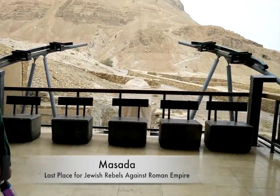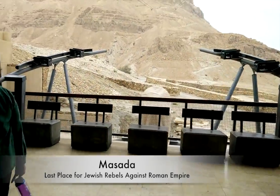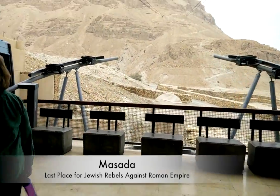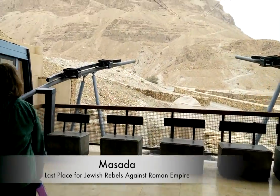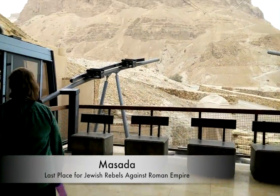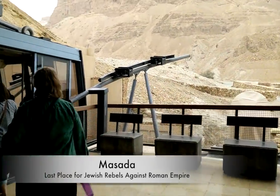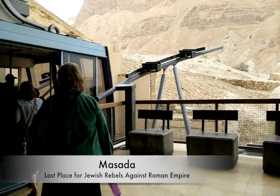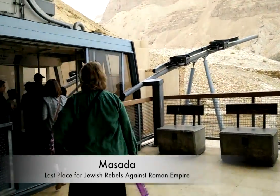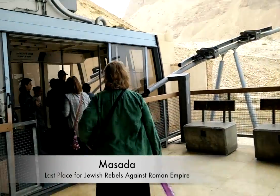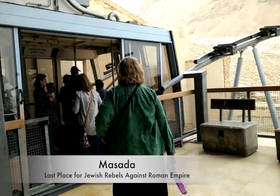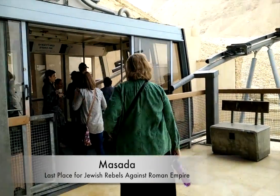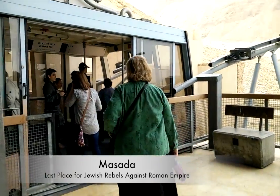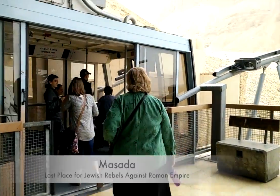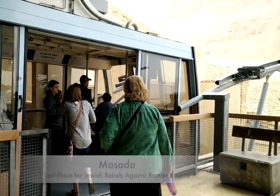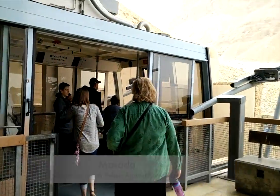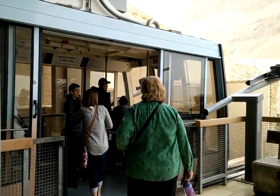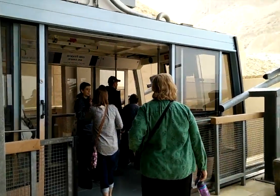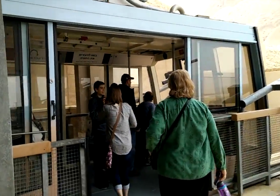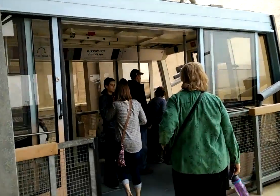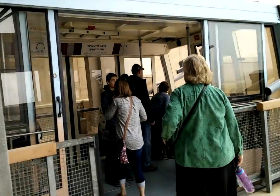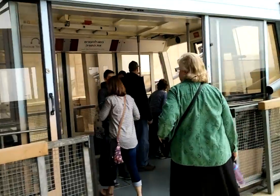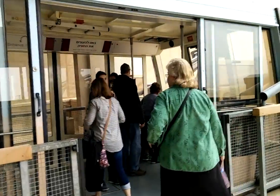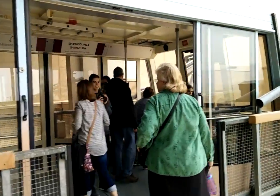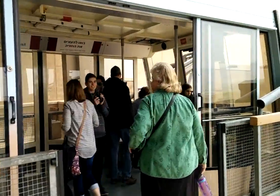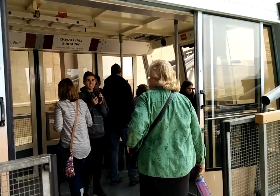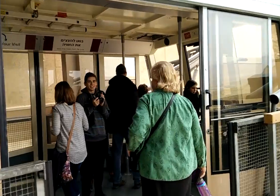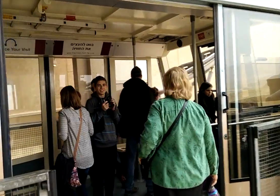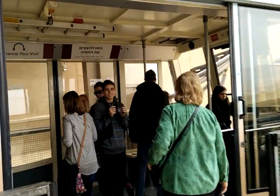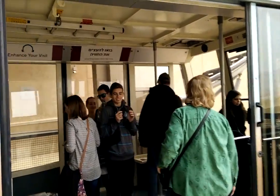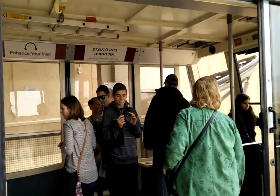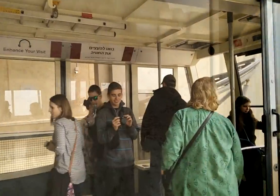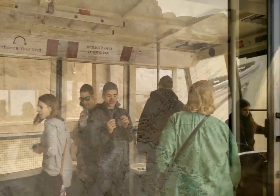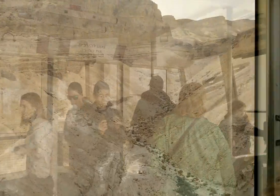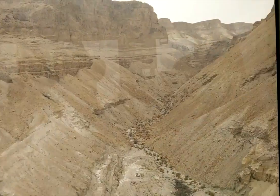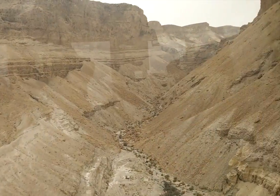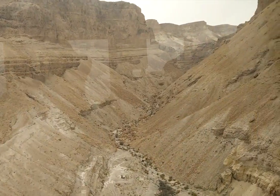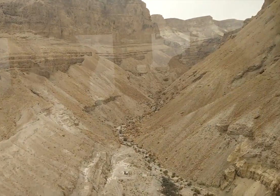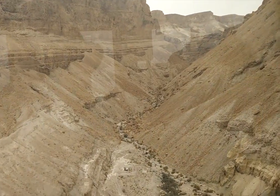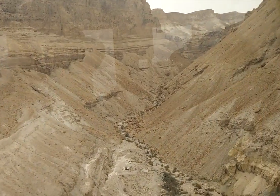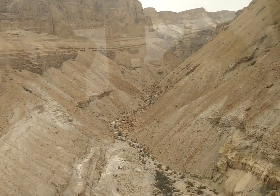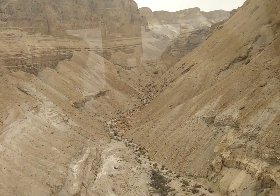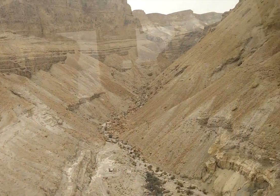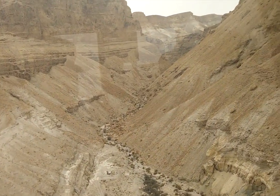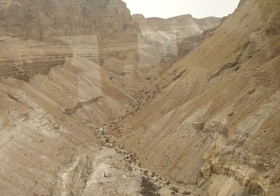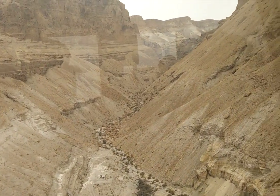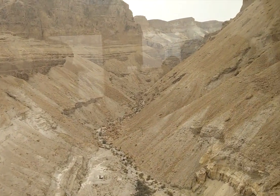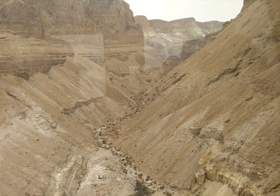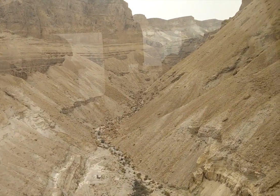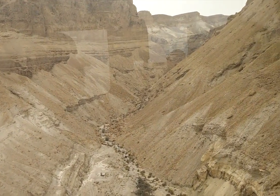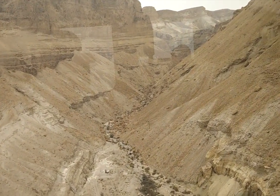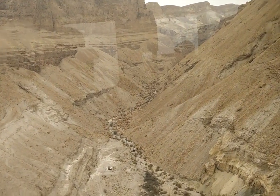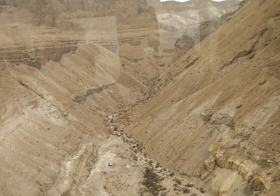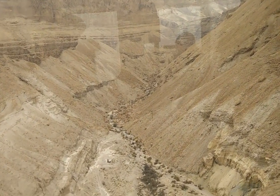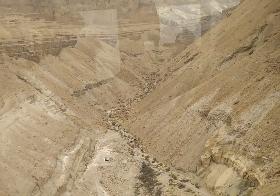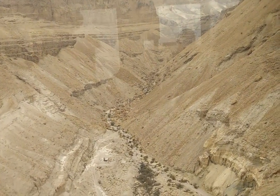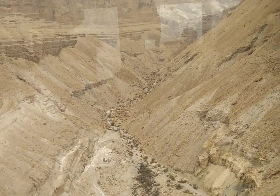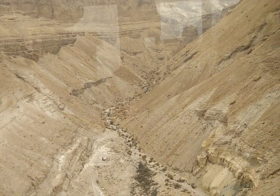Very famous place. A place that's revered in Israel. We're going up to